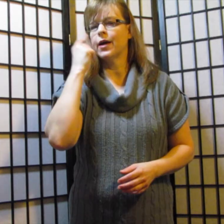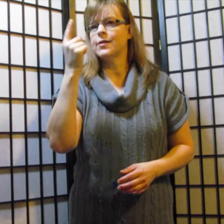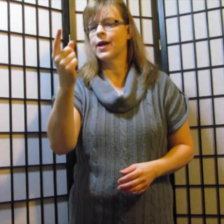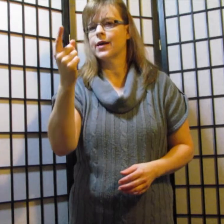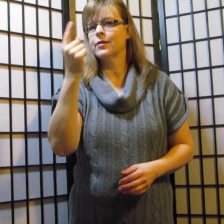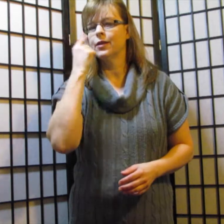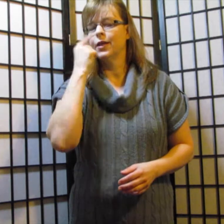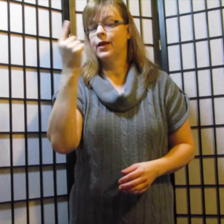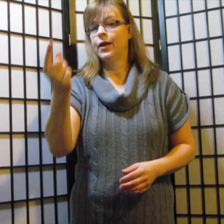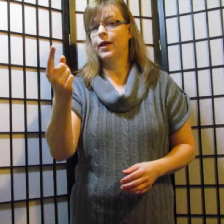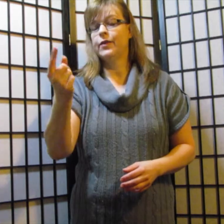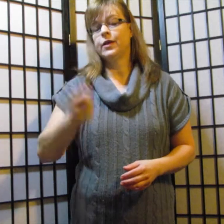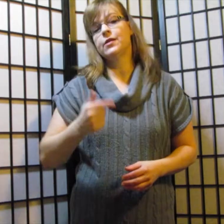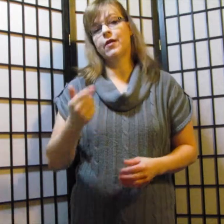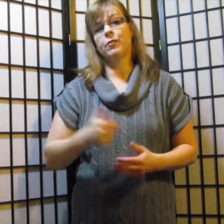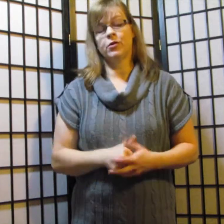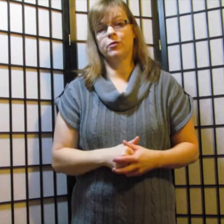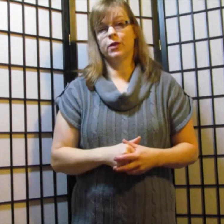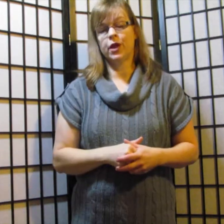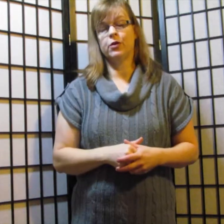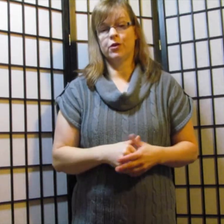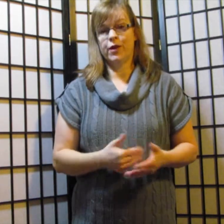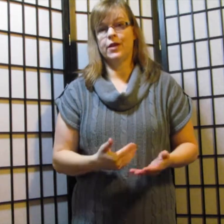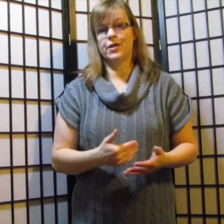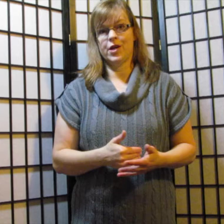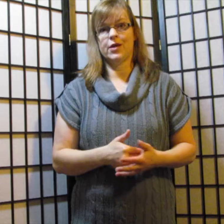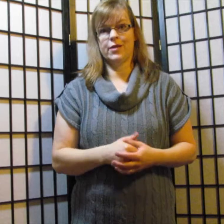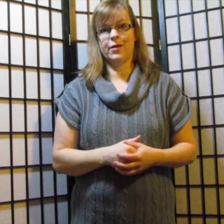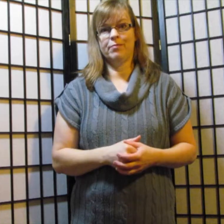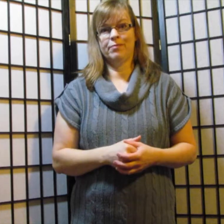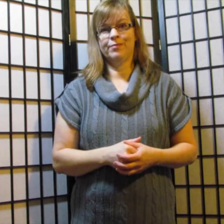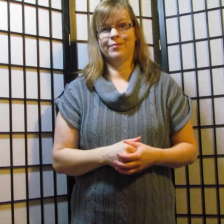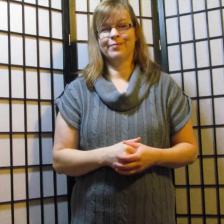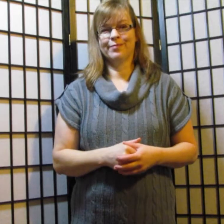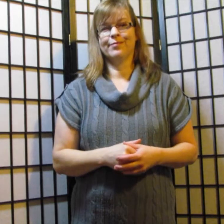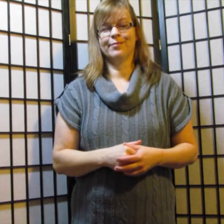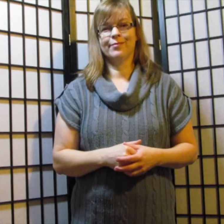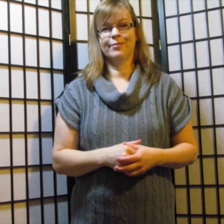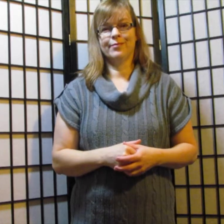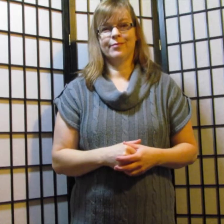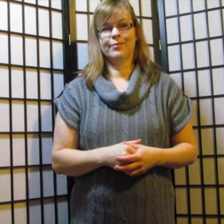contact. And then the deaf person will know you're ready to talk to them.